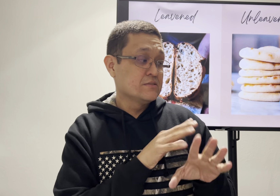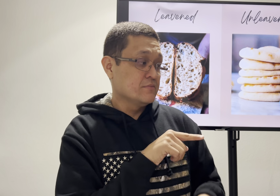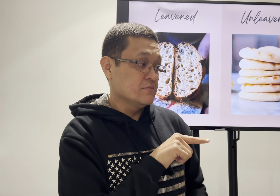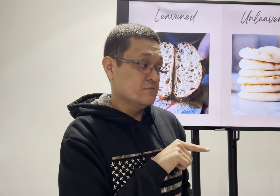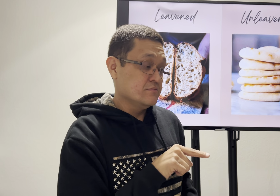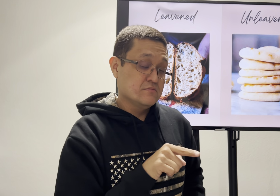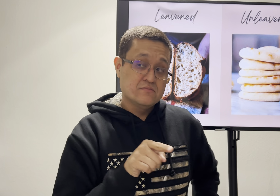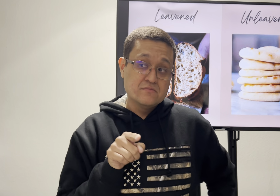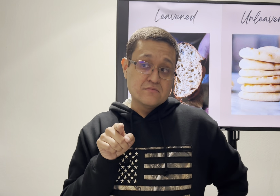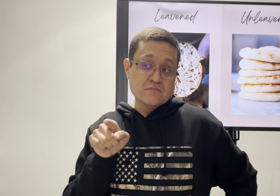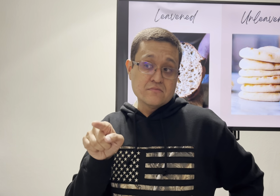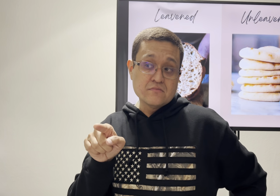So Jesus is warning them.